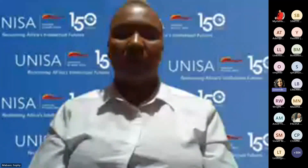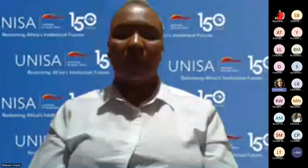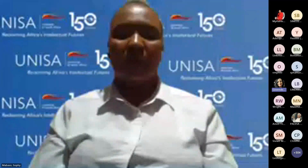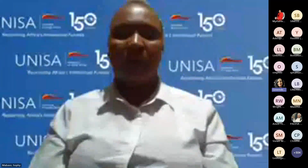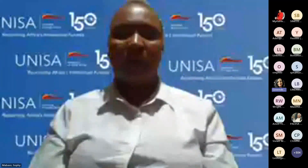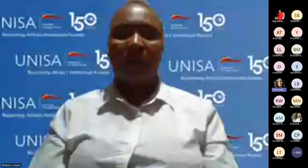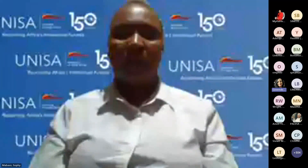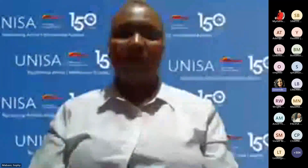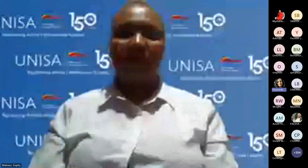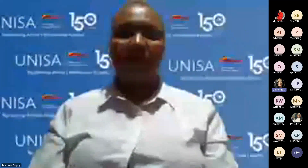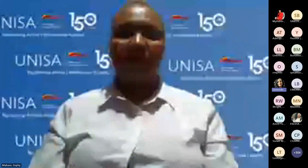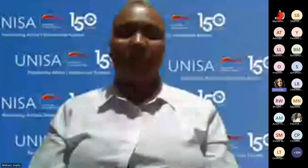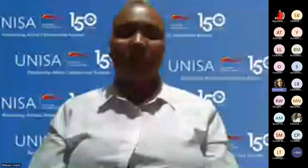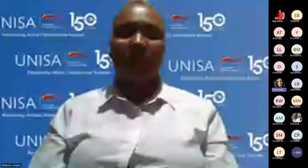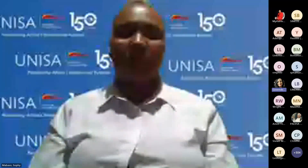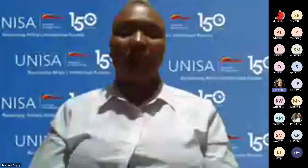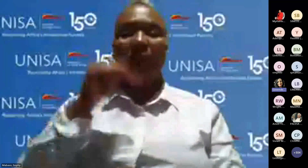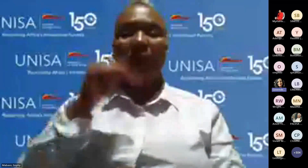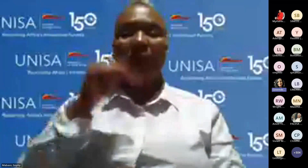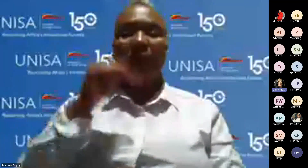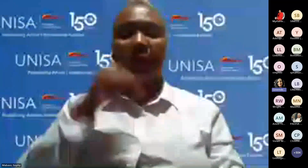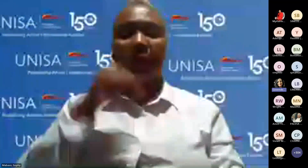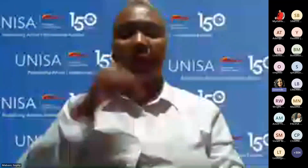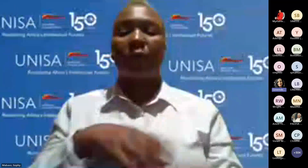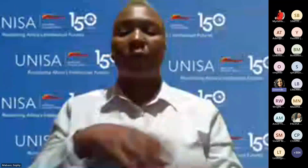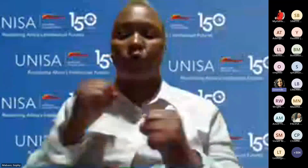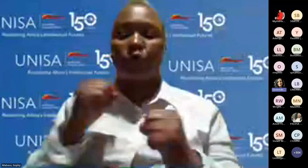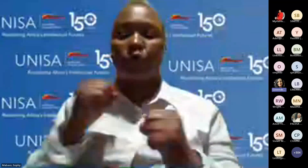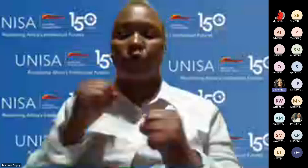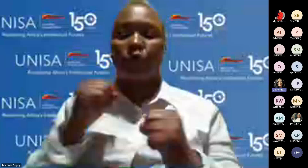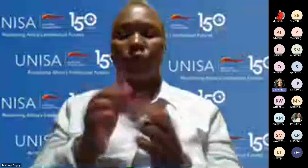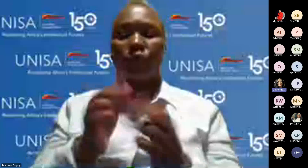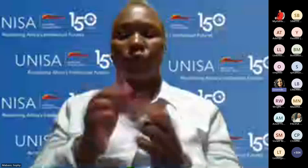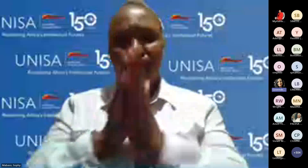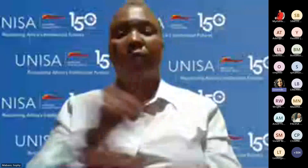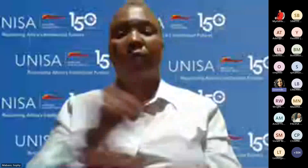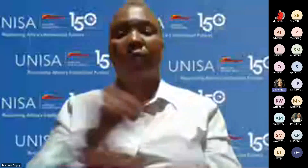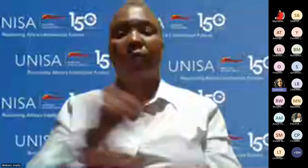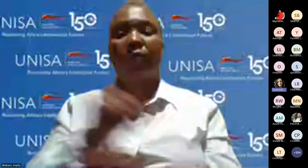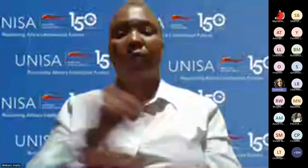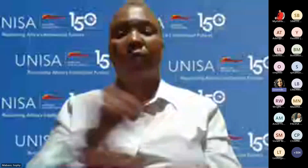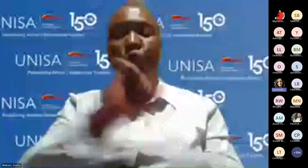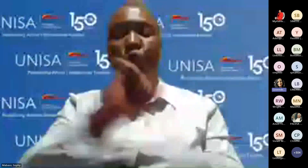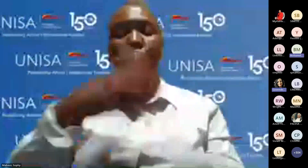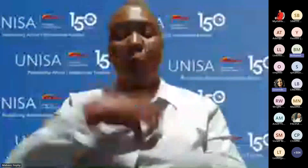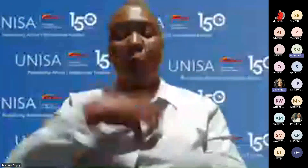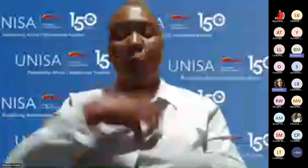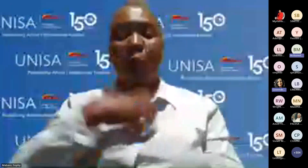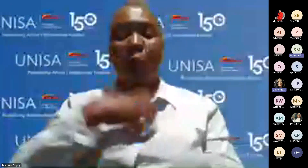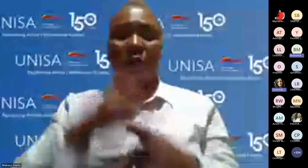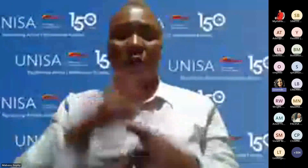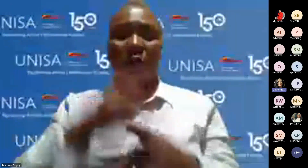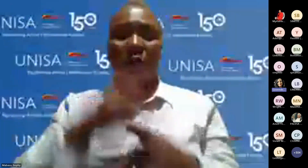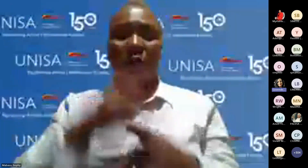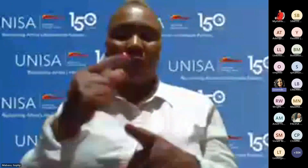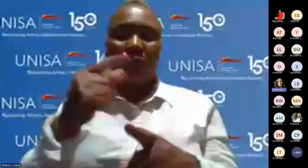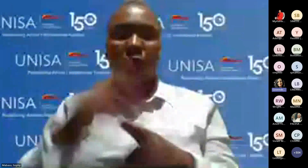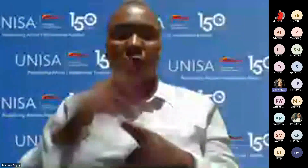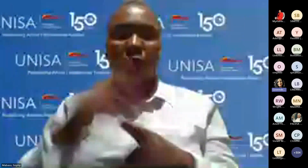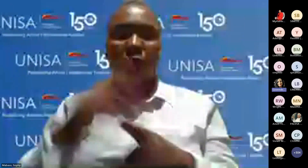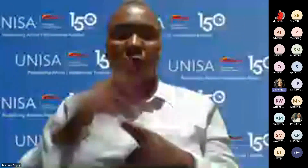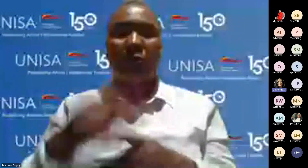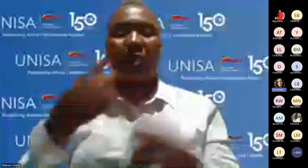Bochumelo, yes, we strongly urge that you use your own words when you're answering the questions. Okay. If you are